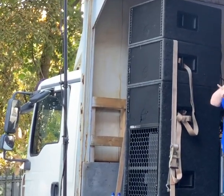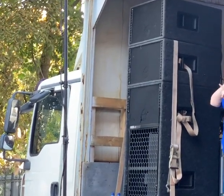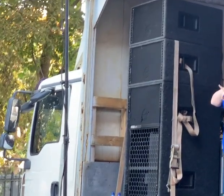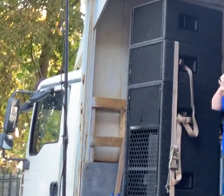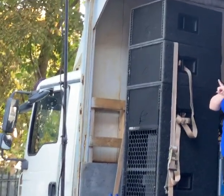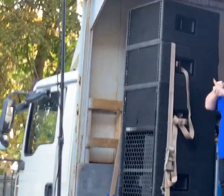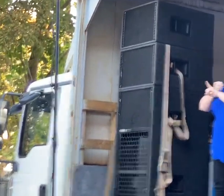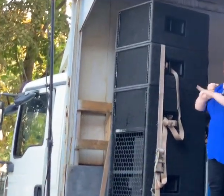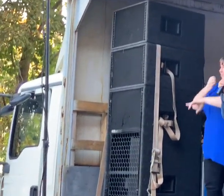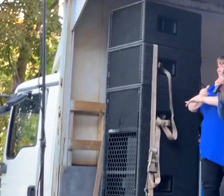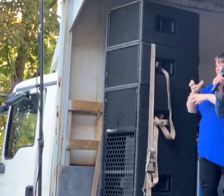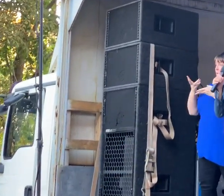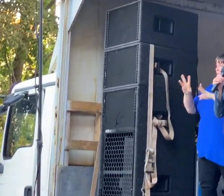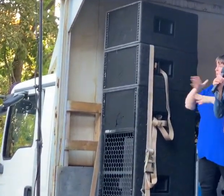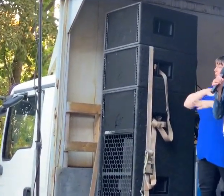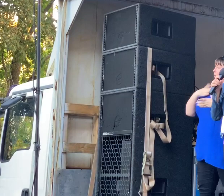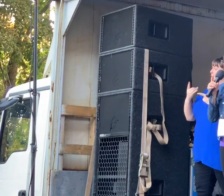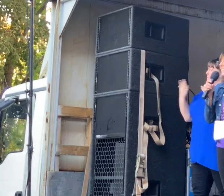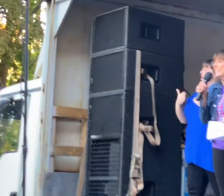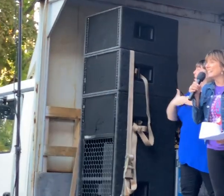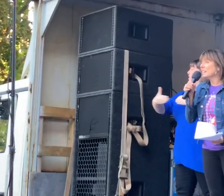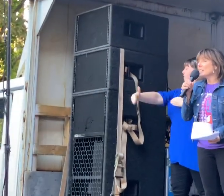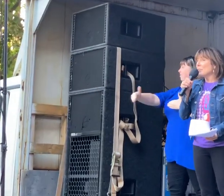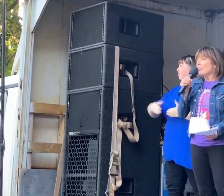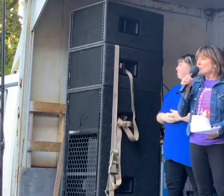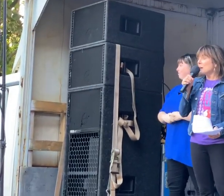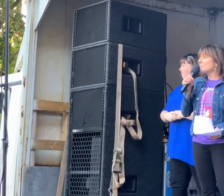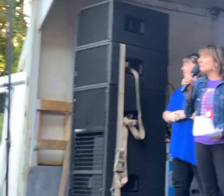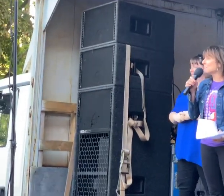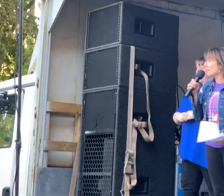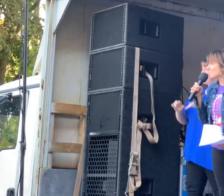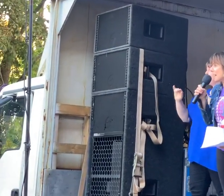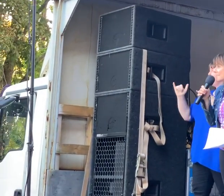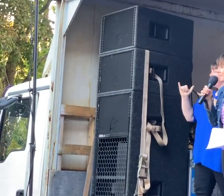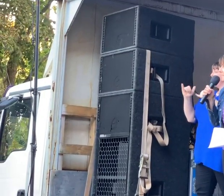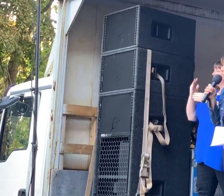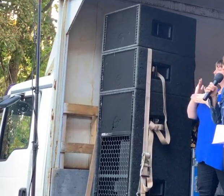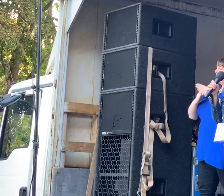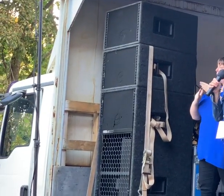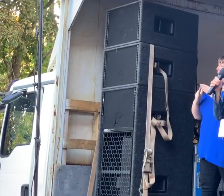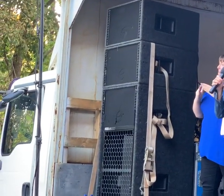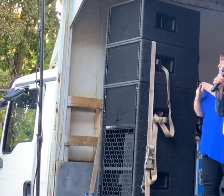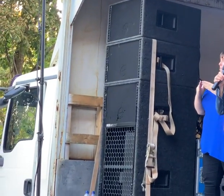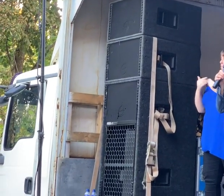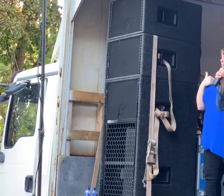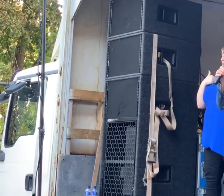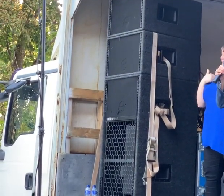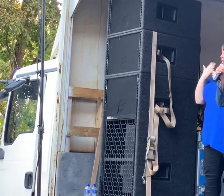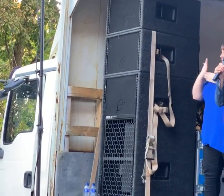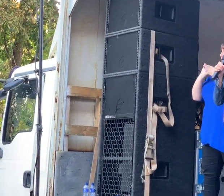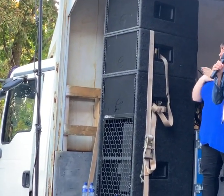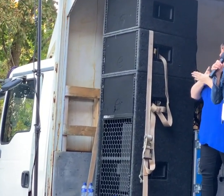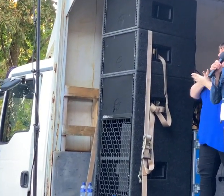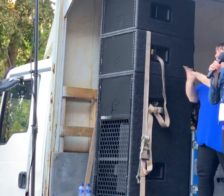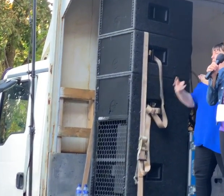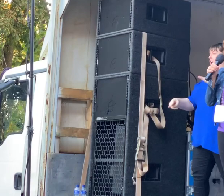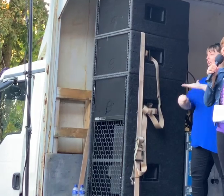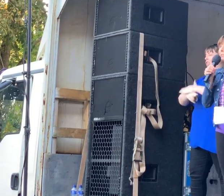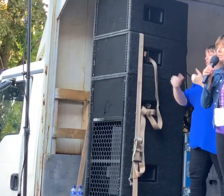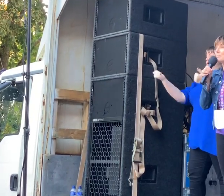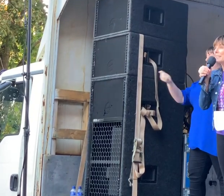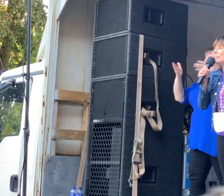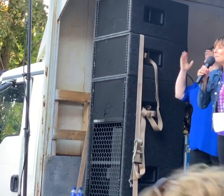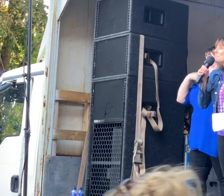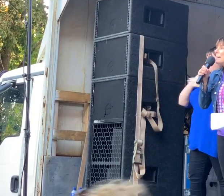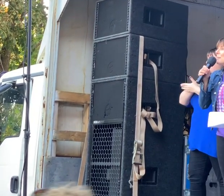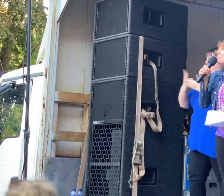That's the way it's going to be done. And there might be some baton passing. Some of us might have passed out under a truck. That might be